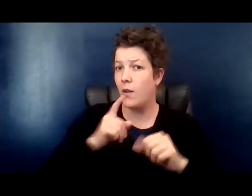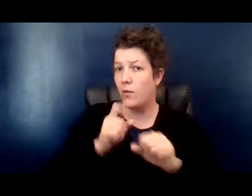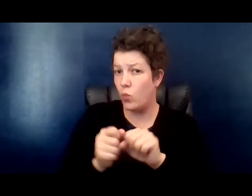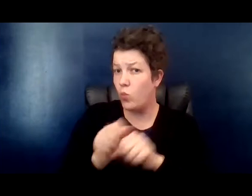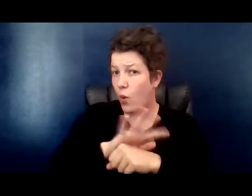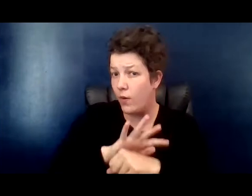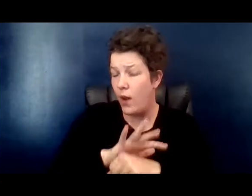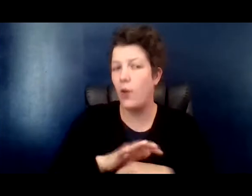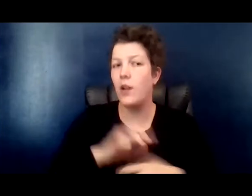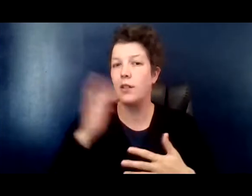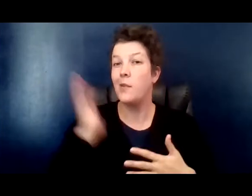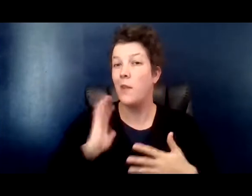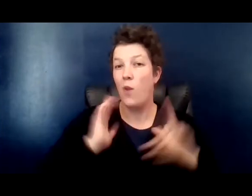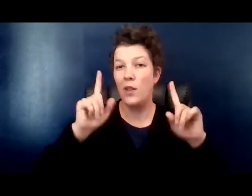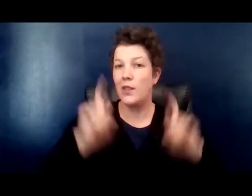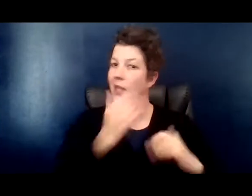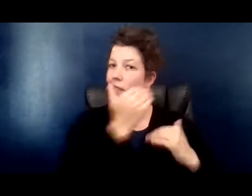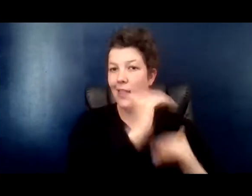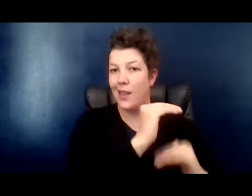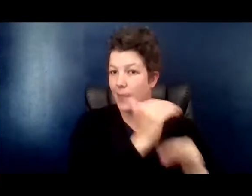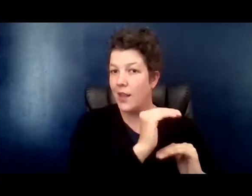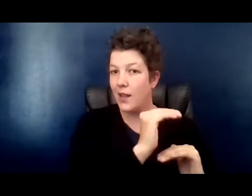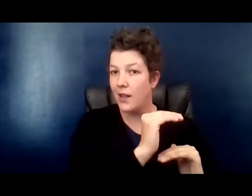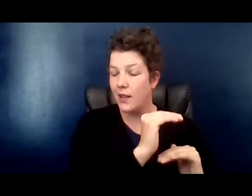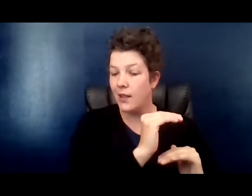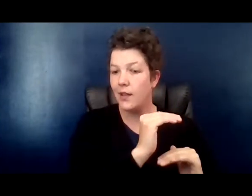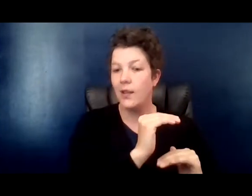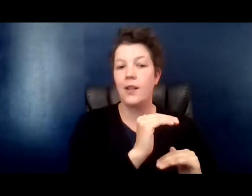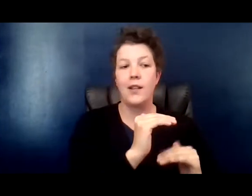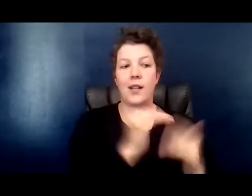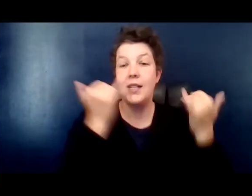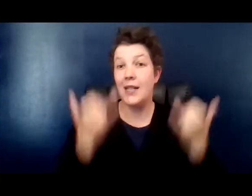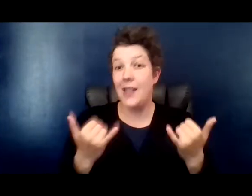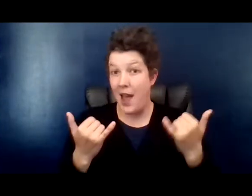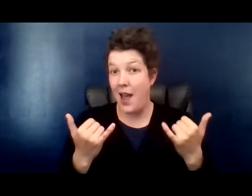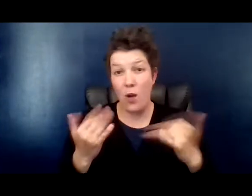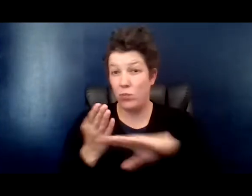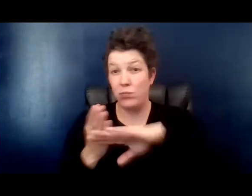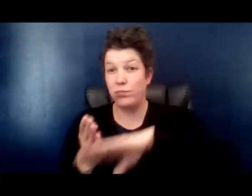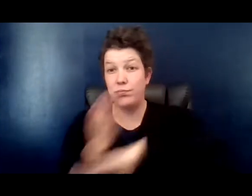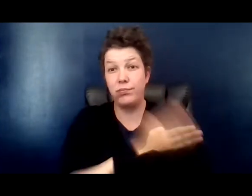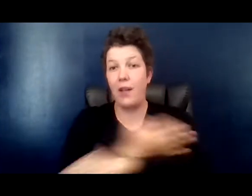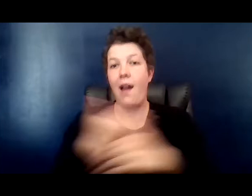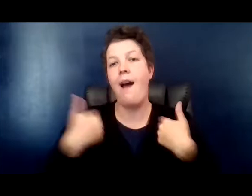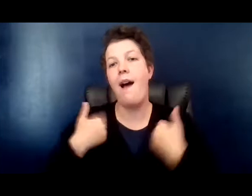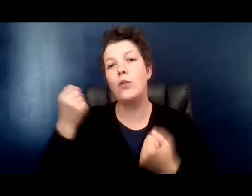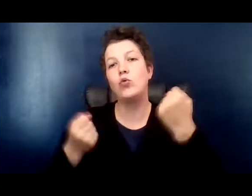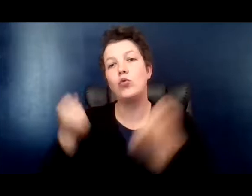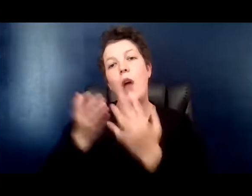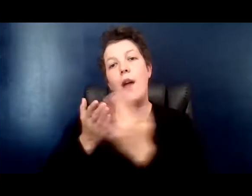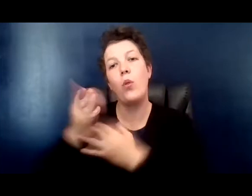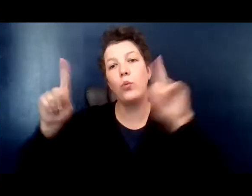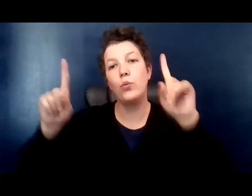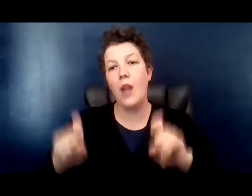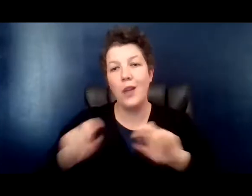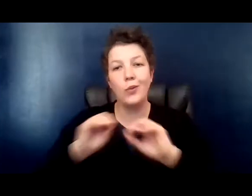the people, and I know Sabrina Novak's back there that's coordinated the testing, to where now we're doing the drive-through testing. And if you want to be tested,